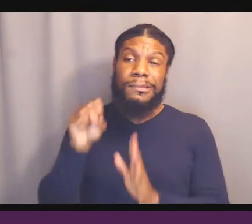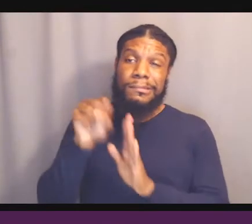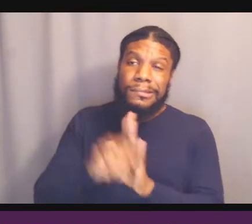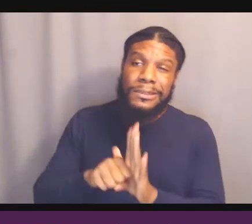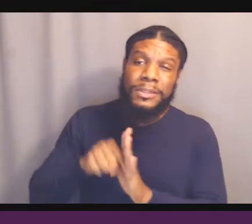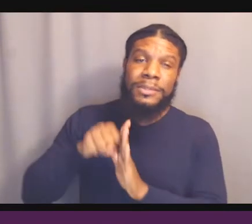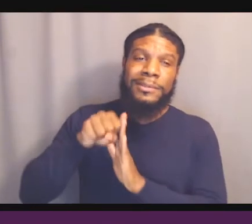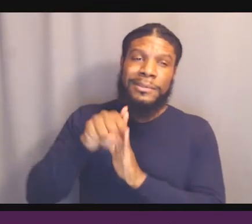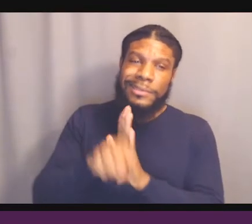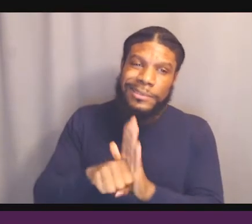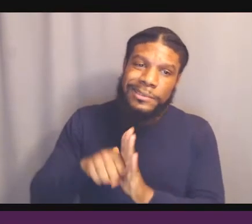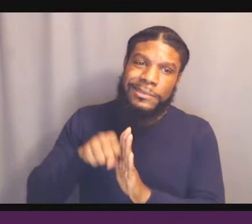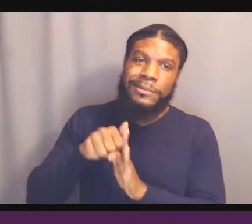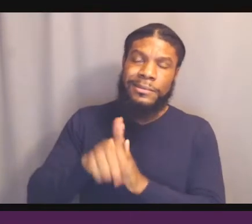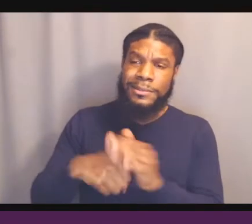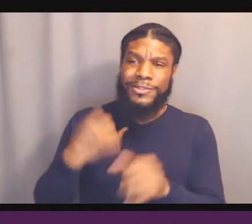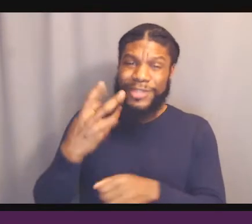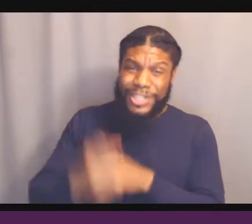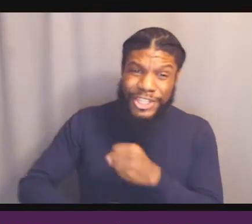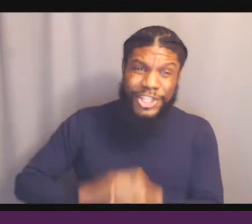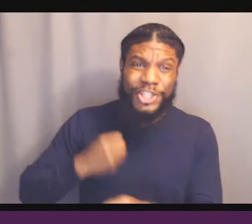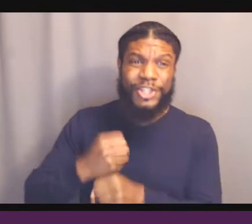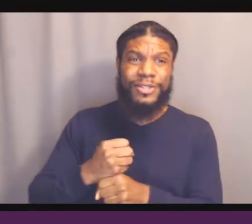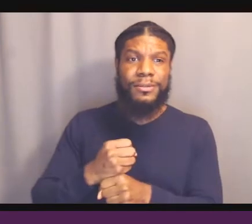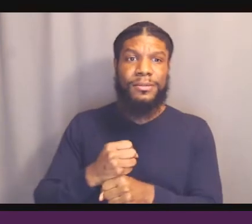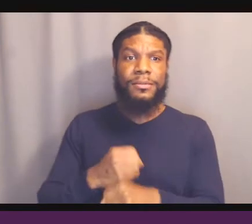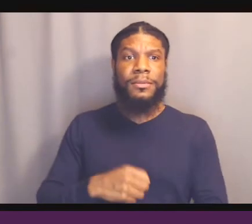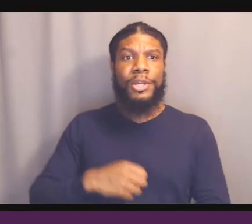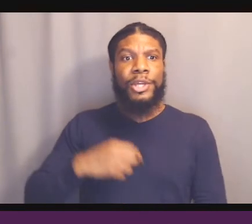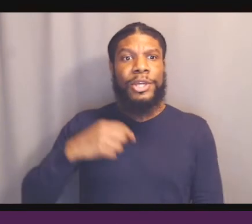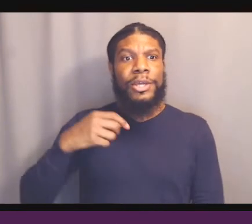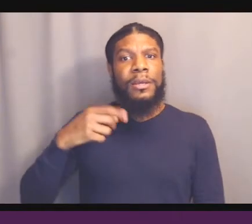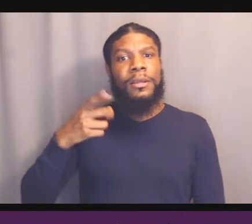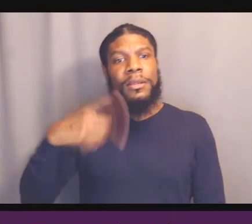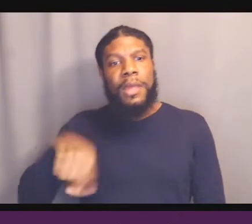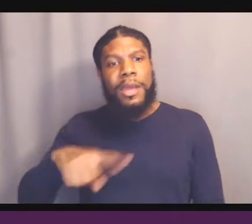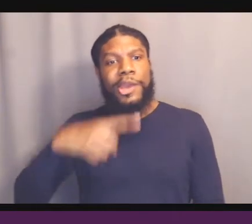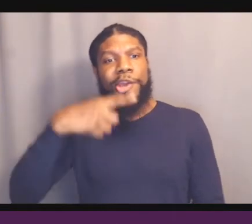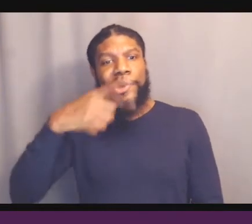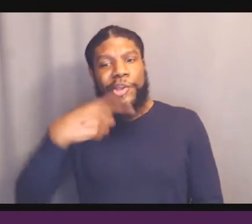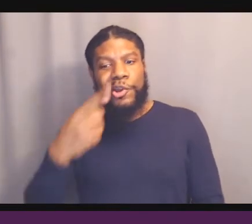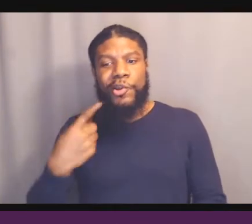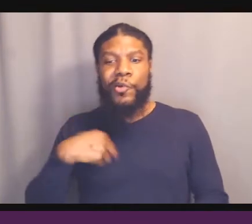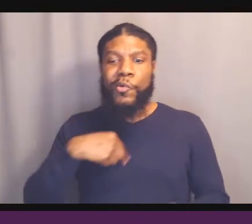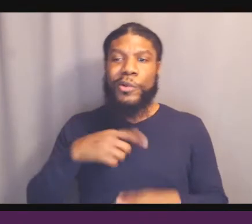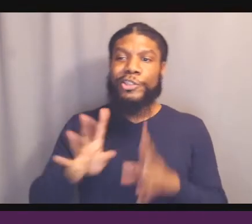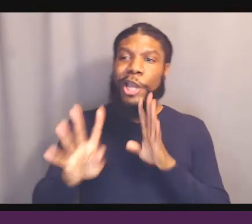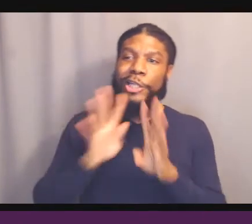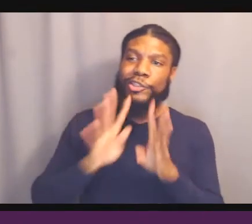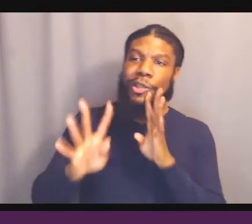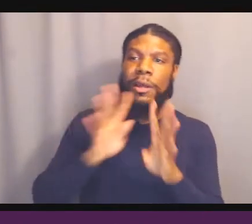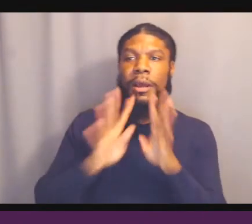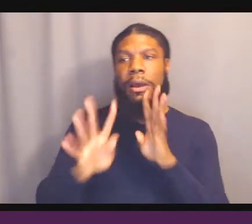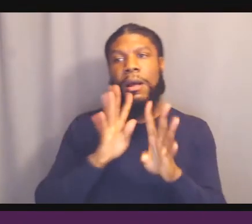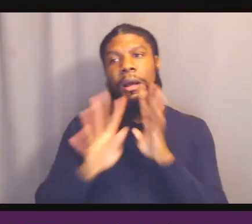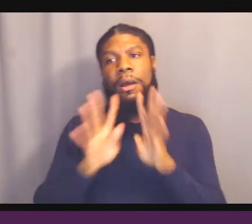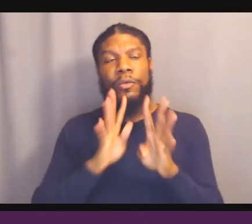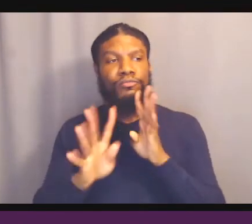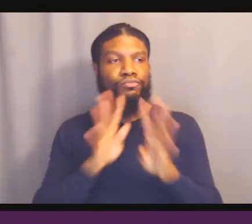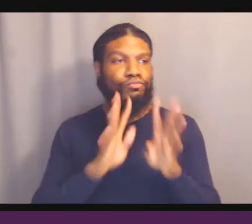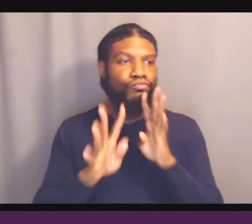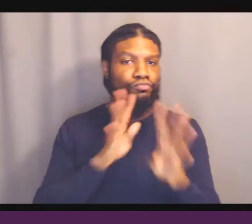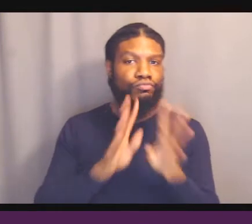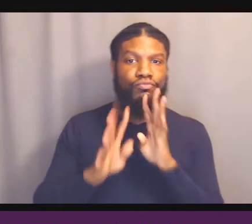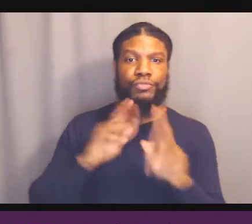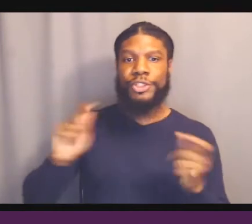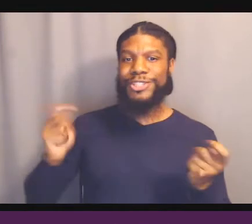They've been hearing it. They've been hearing us talk about it, but they've seen no change. She's been coming